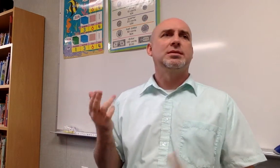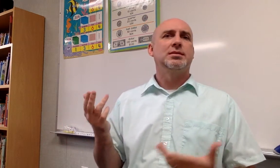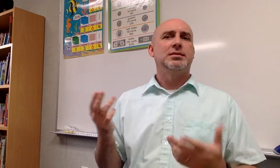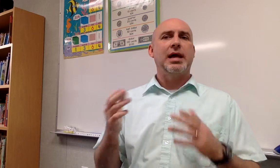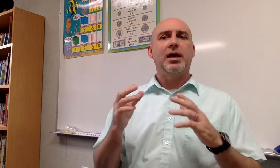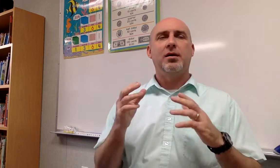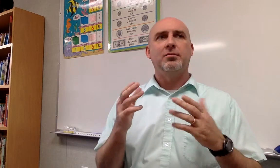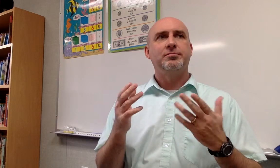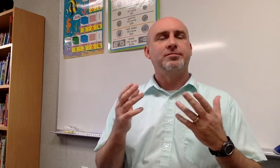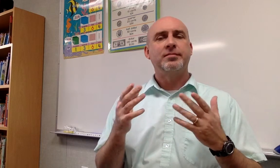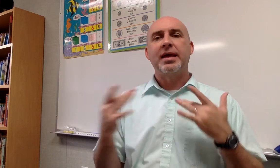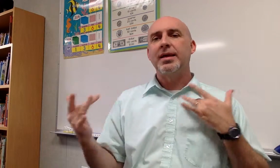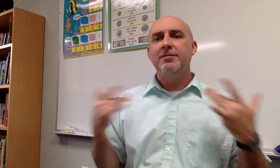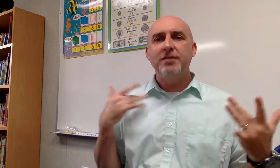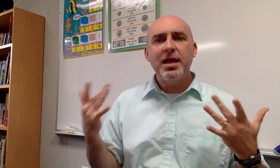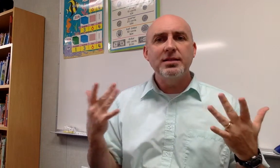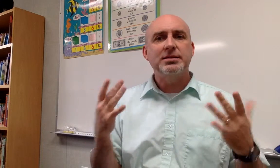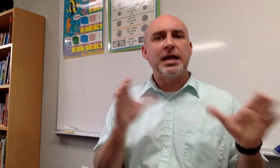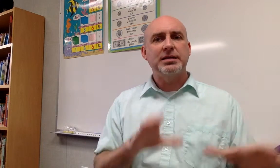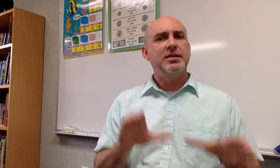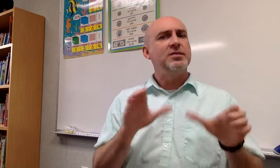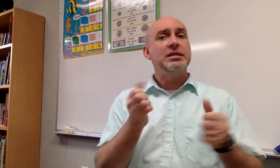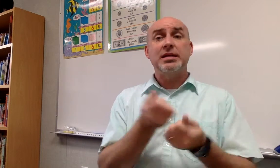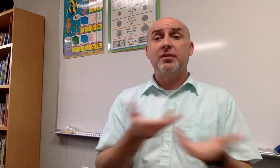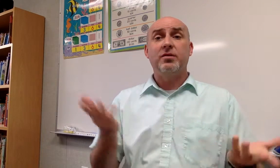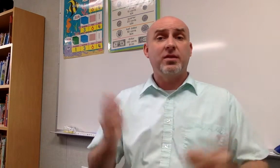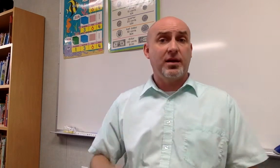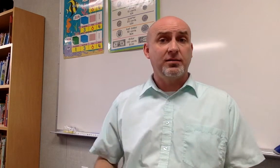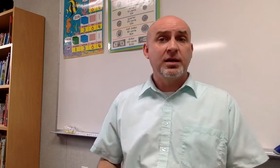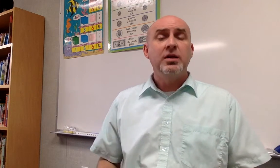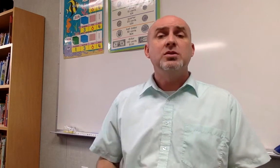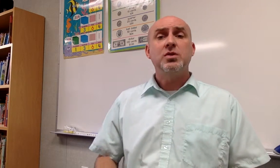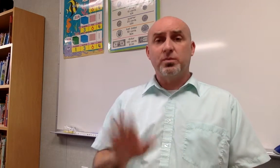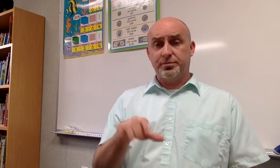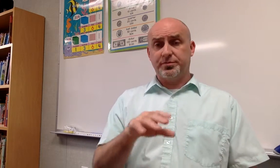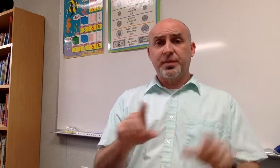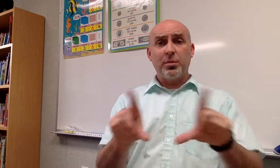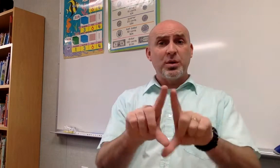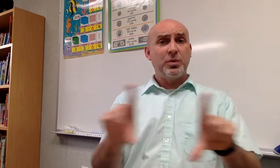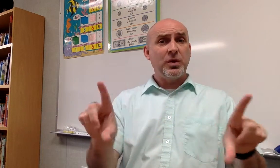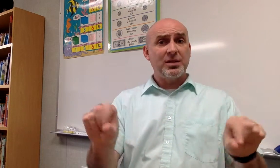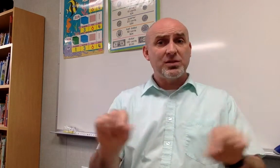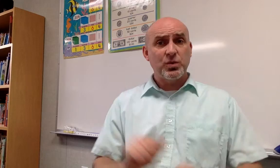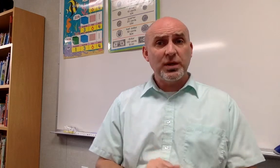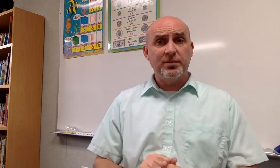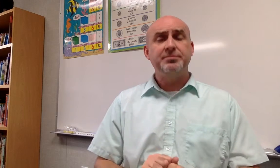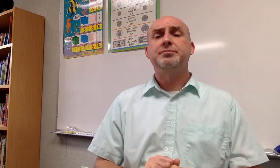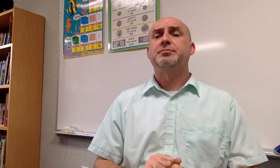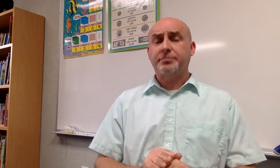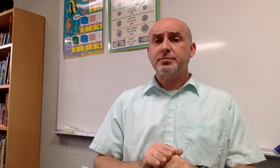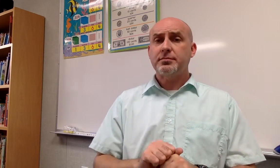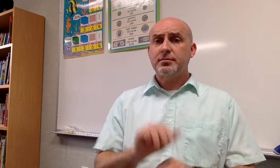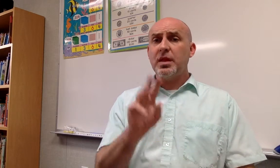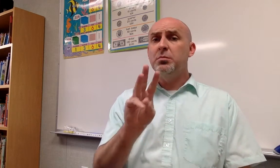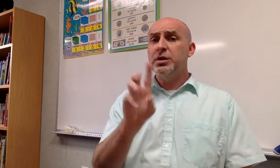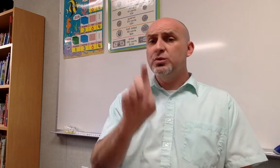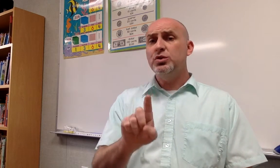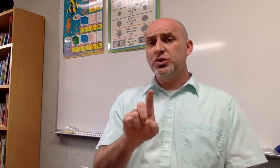resources, events, activities, everything. So I'm going to put it on the screen, but you